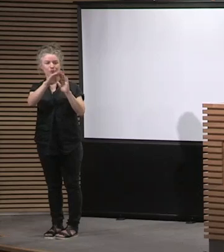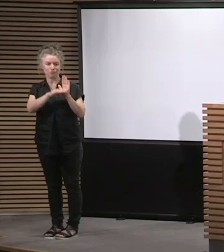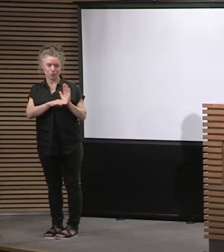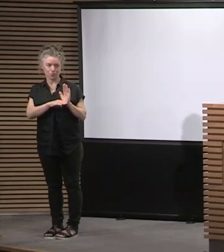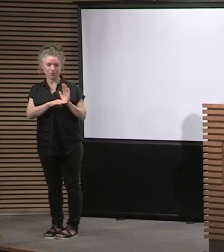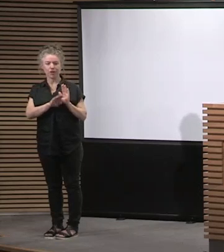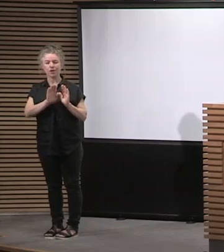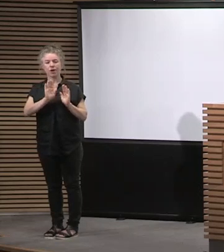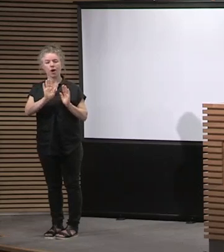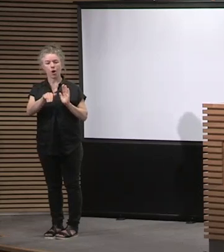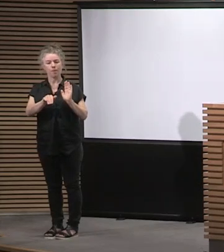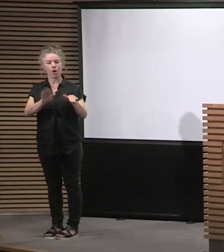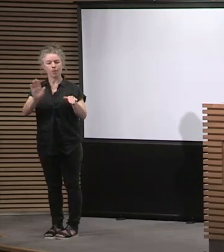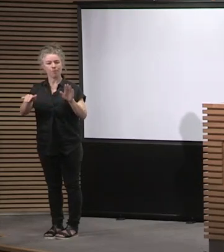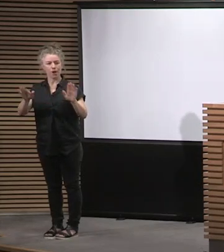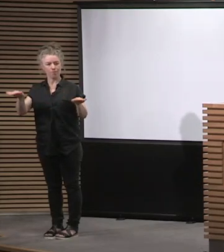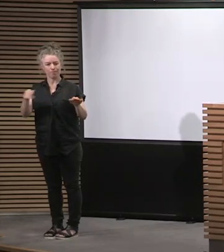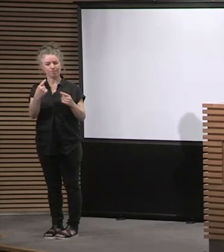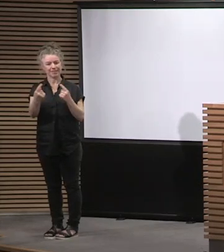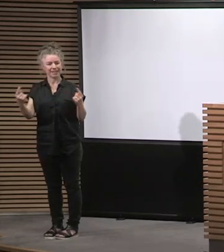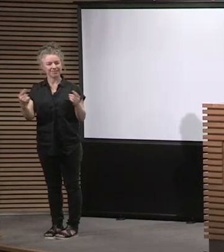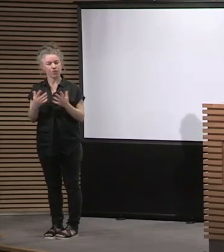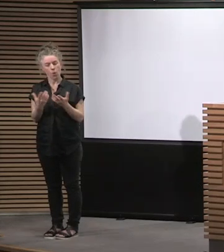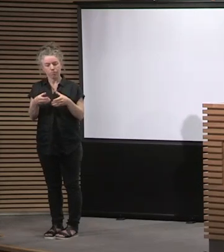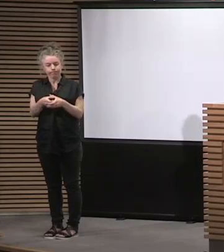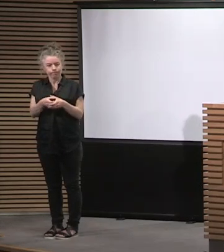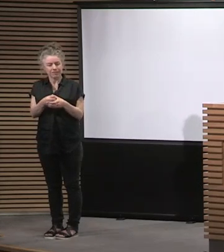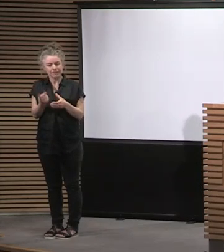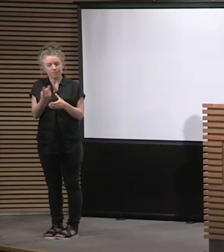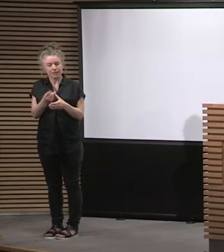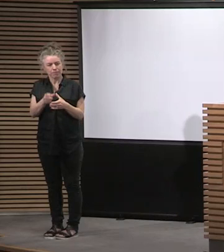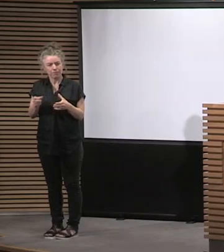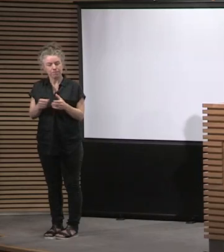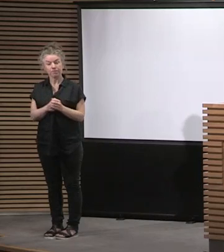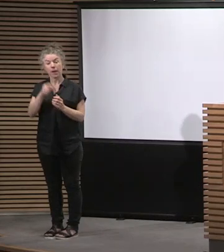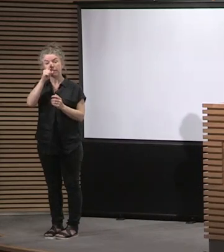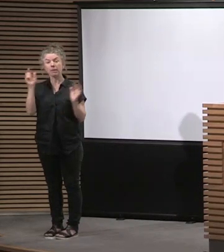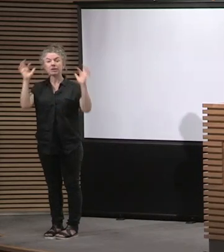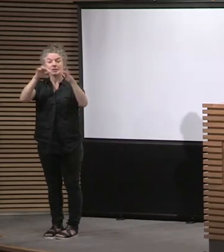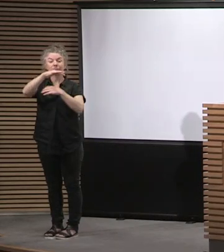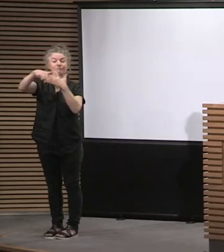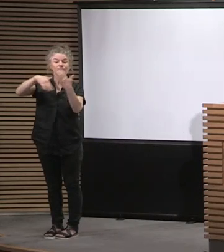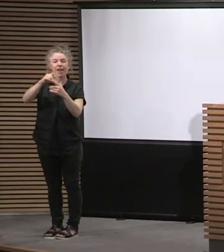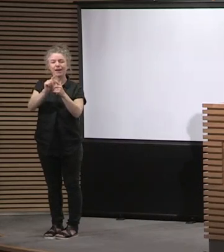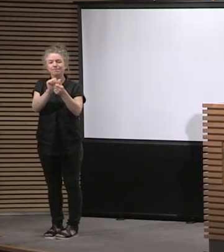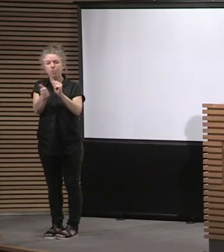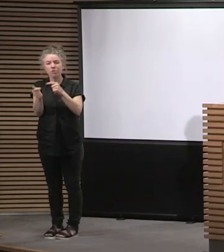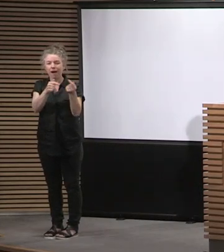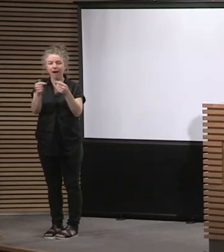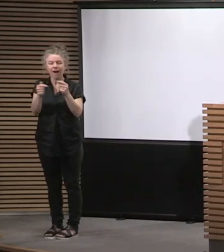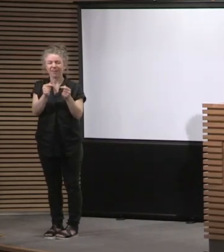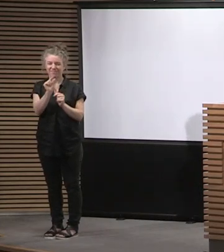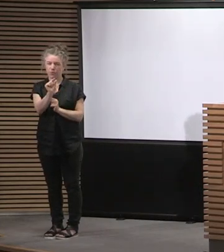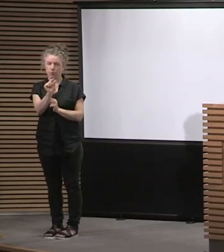cases we're seeing where people are out congregating are still relatively few numbers, and I'm just really appealing to those people to please